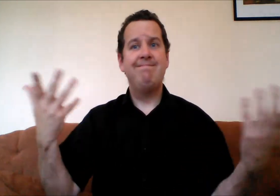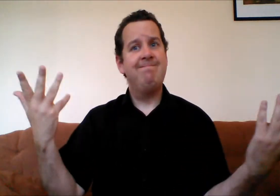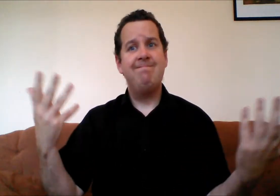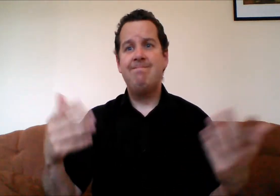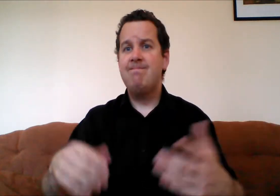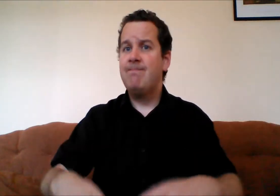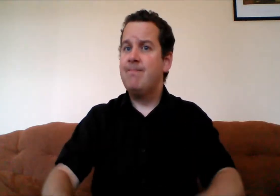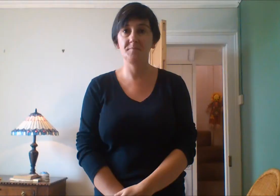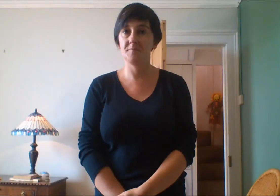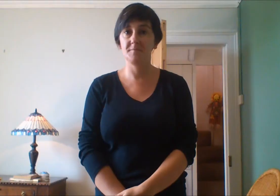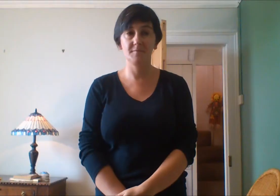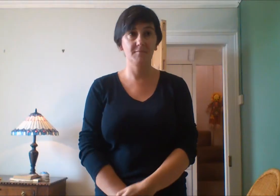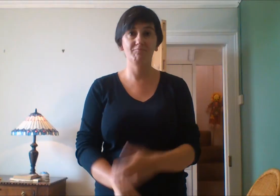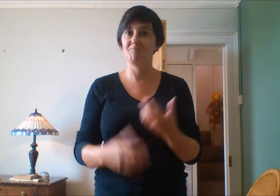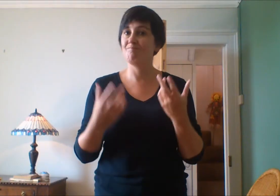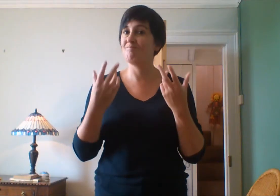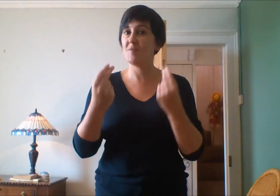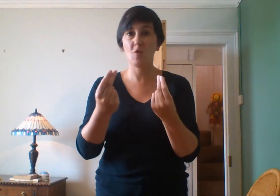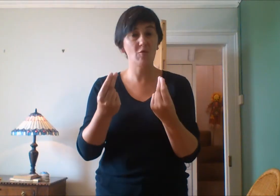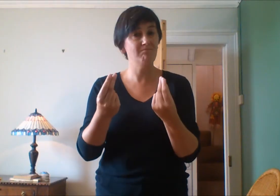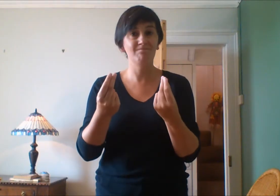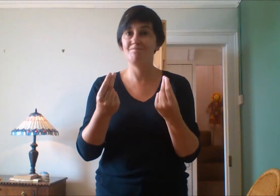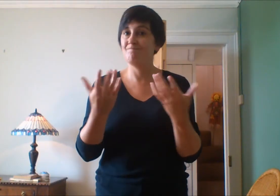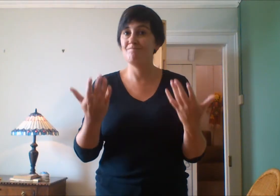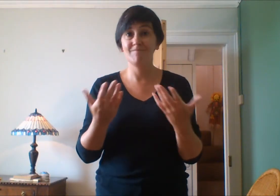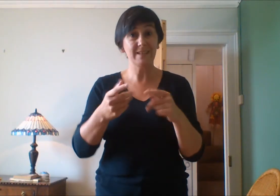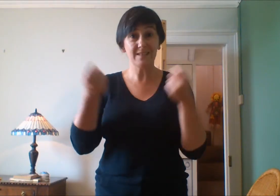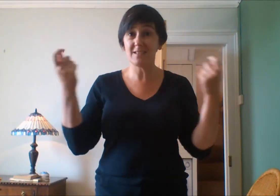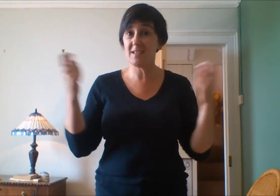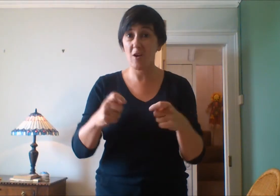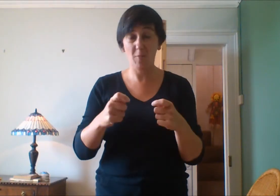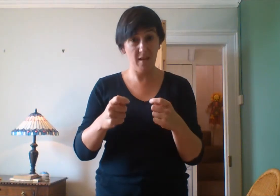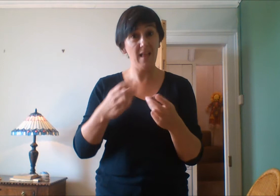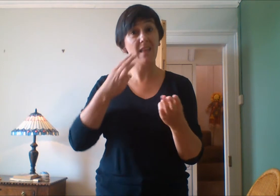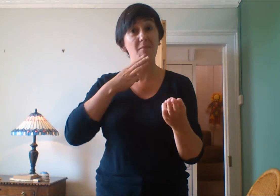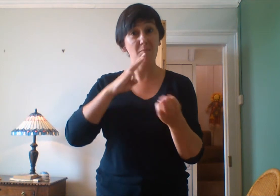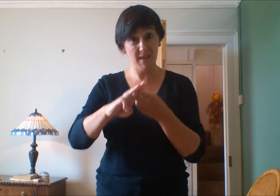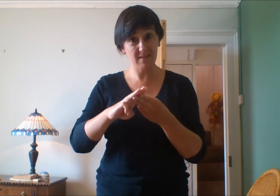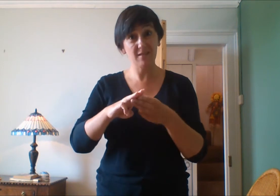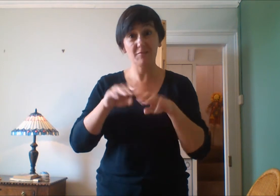message really. No, it's appalling, and the message really to deaf people